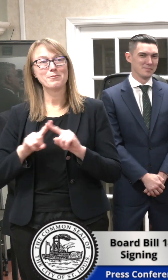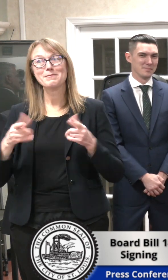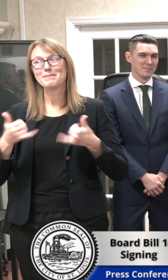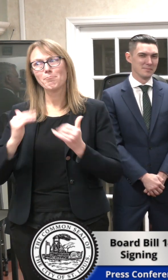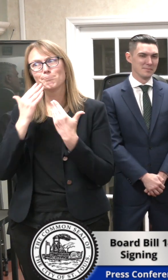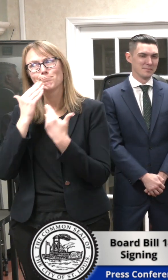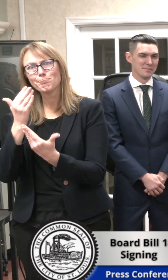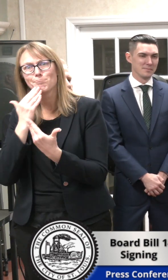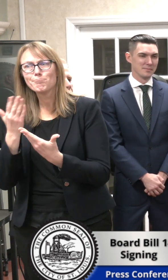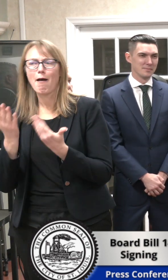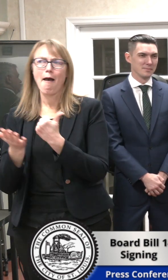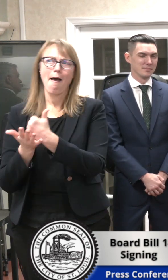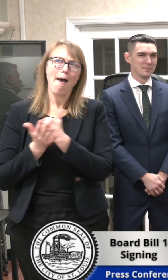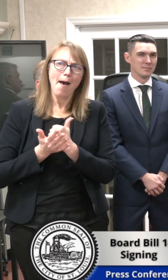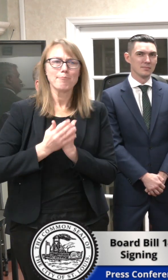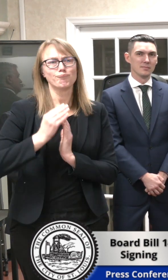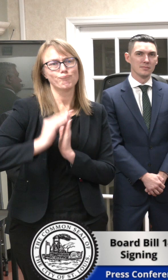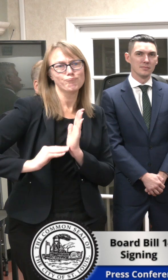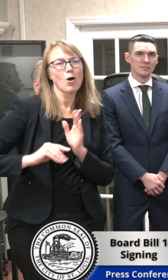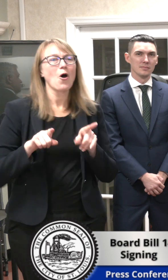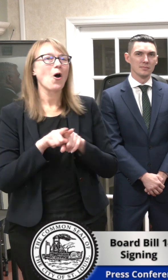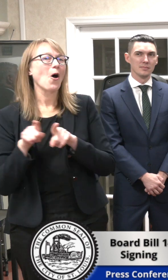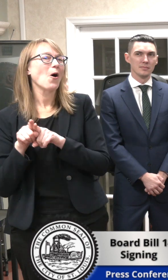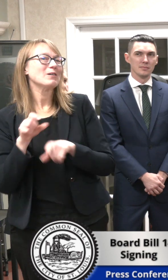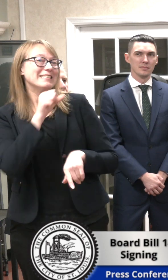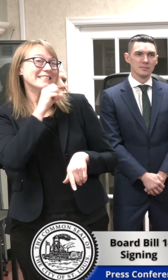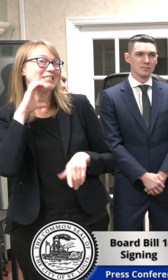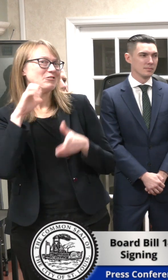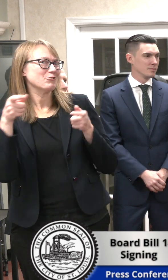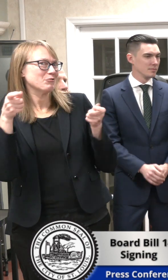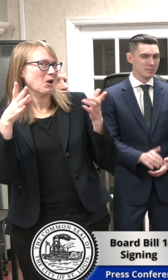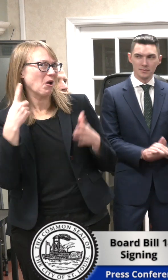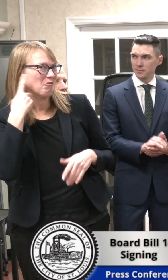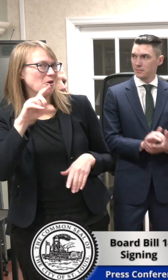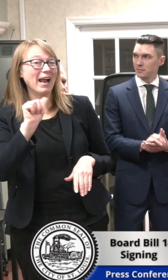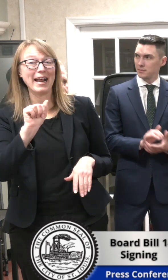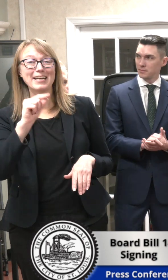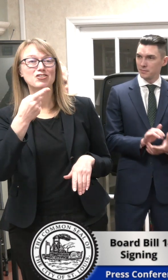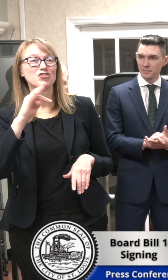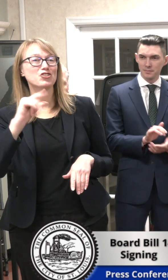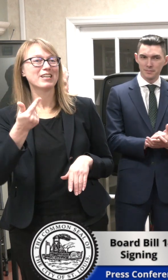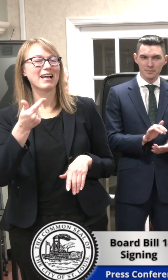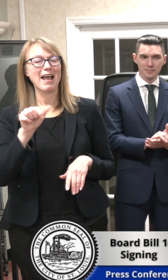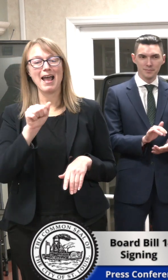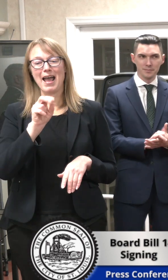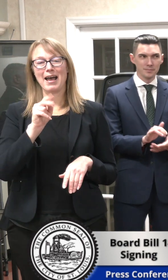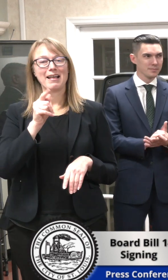as St. Louis Area Agency on Aging Director Annalise Stover is here.